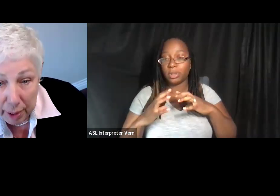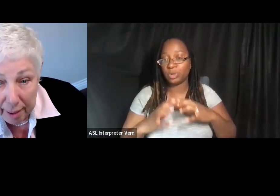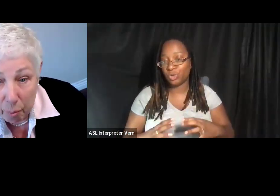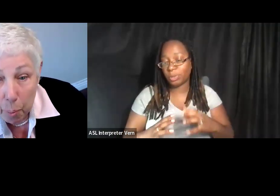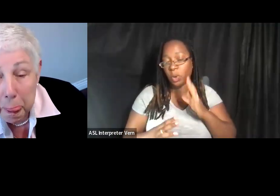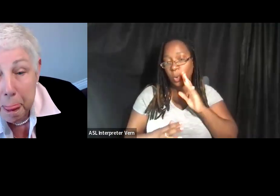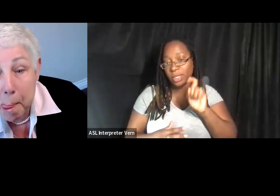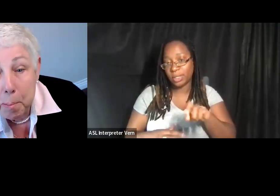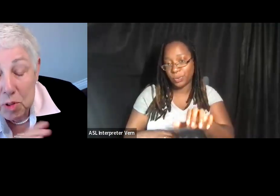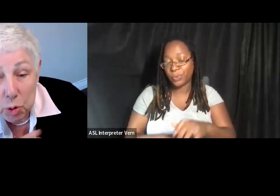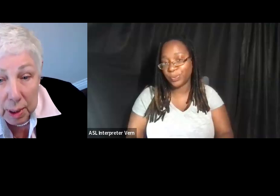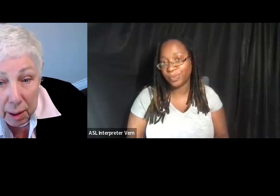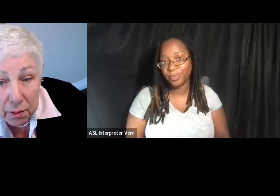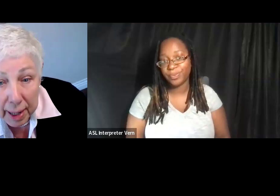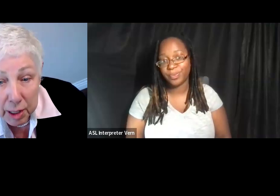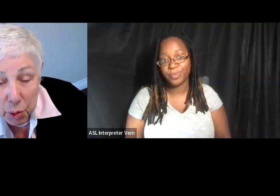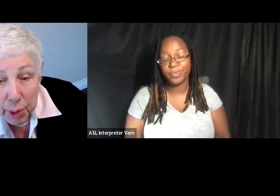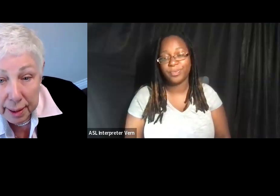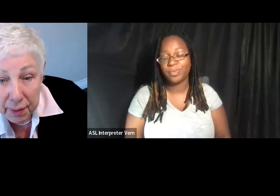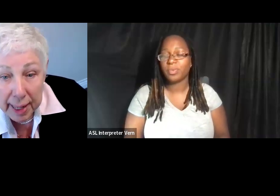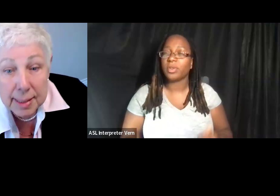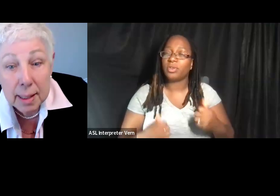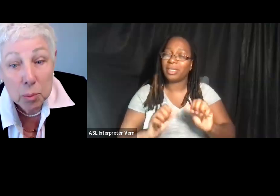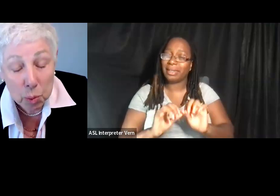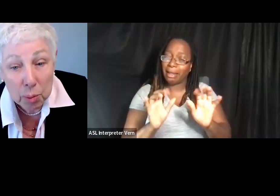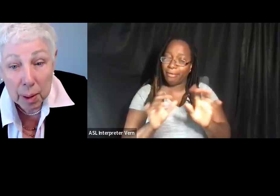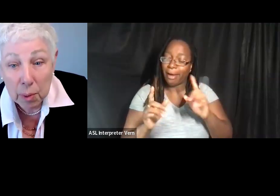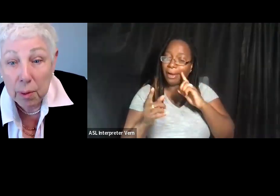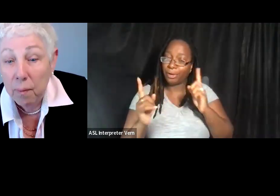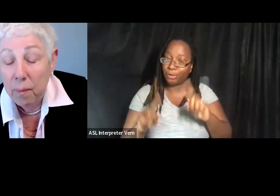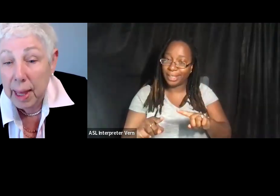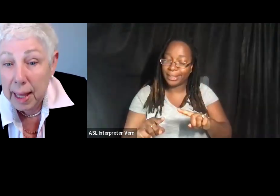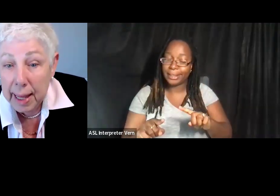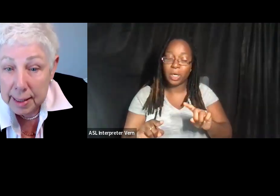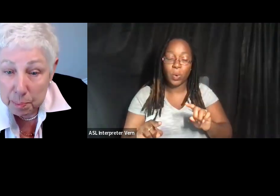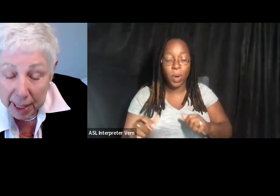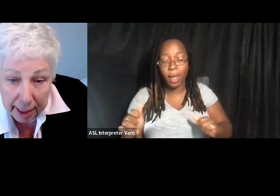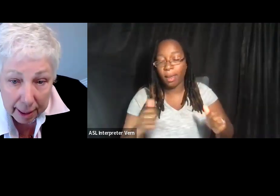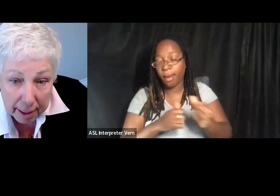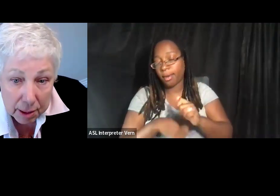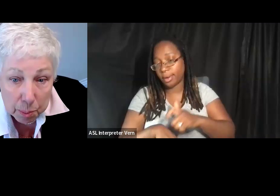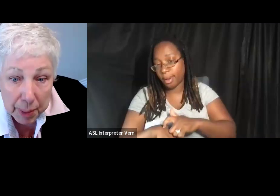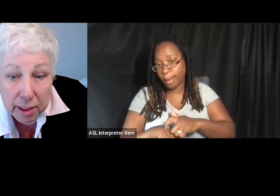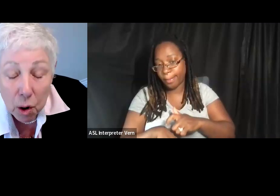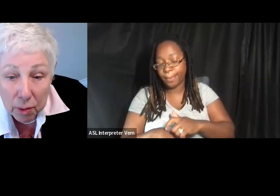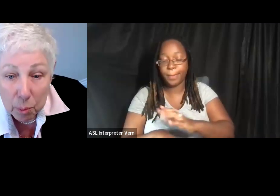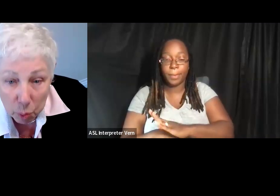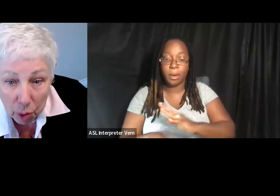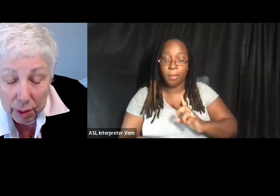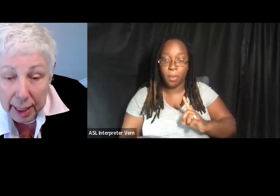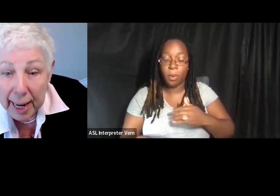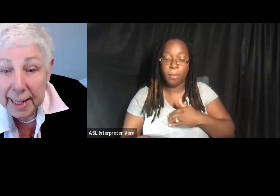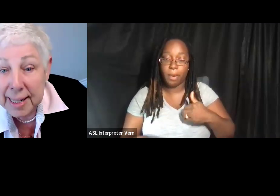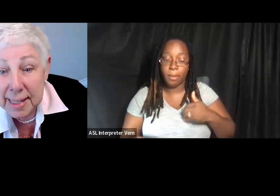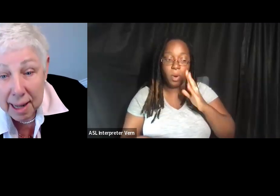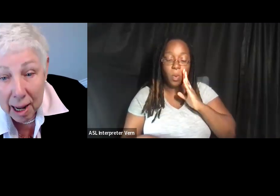is doing. So clarify and agree in advance that the board member is meet on the